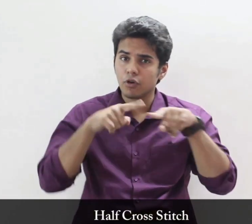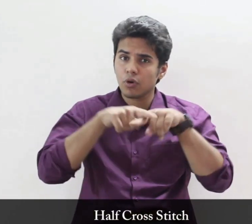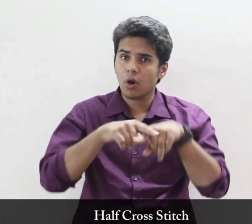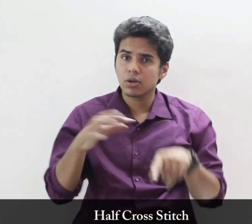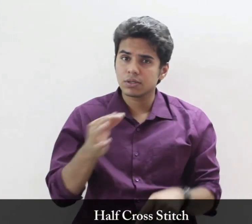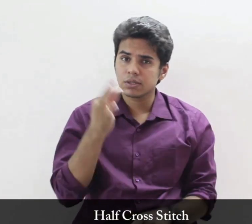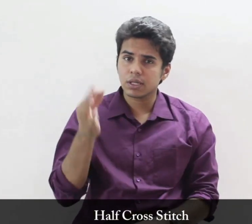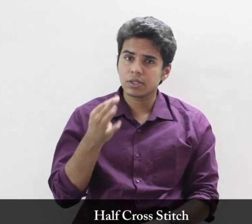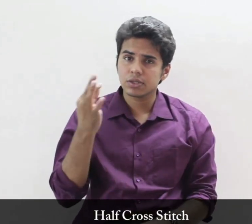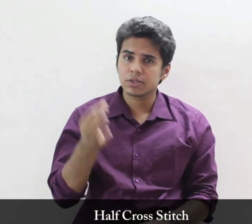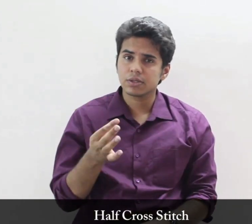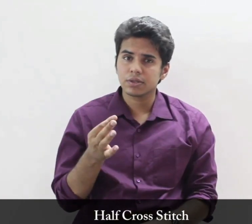half cross stitch.